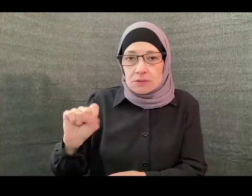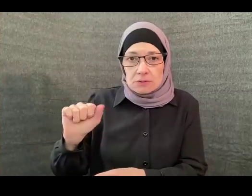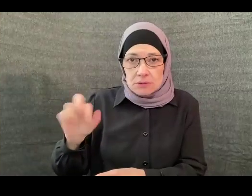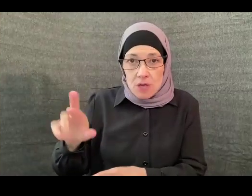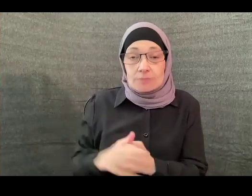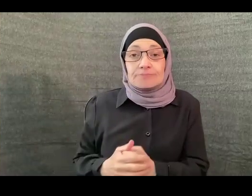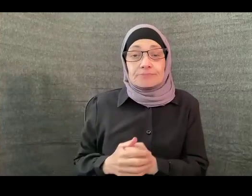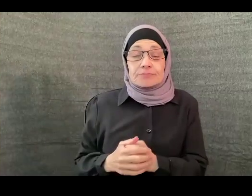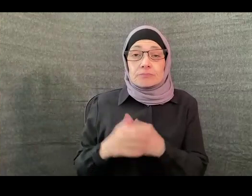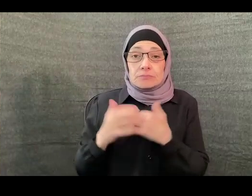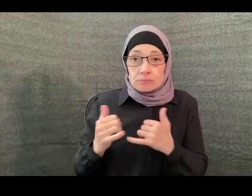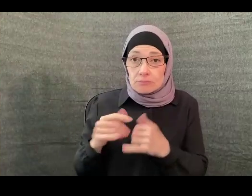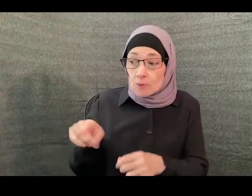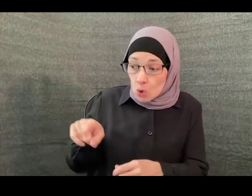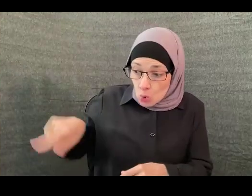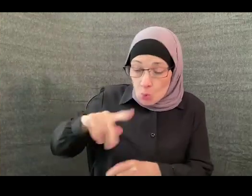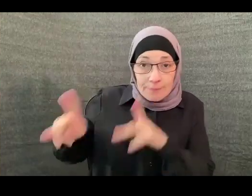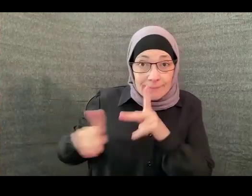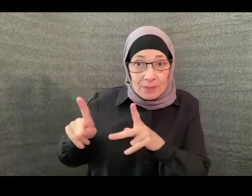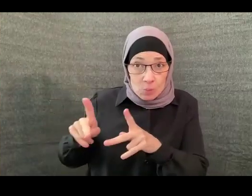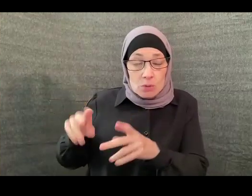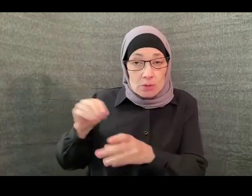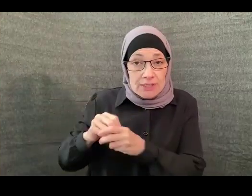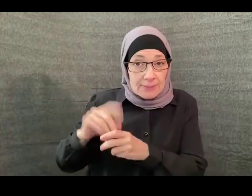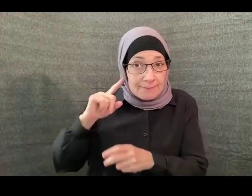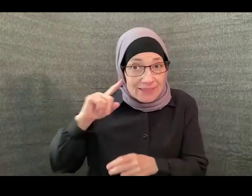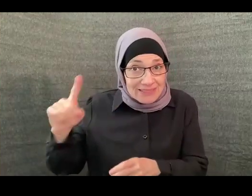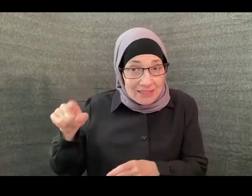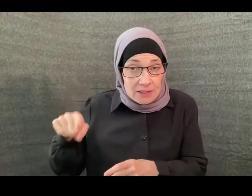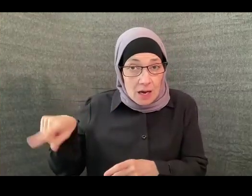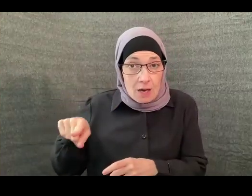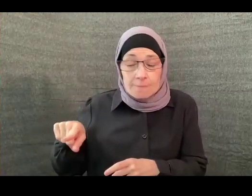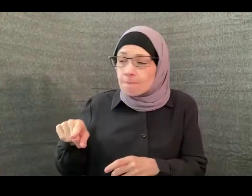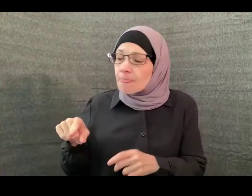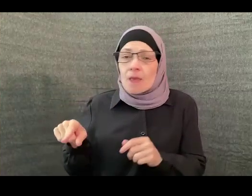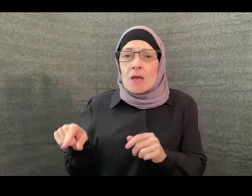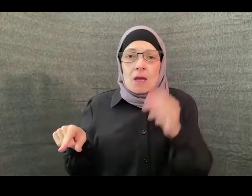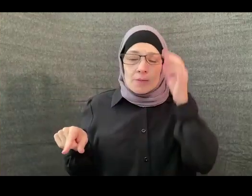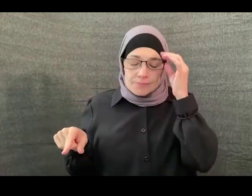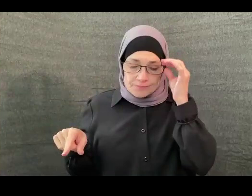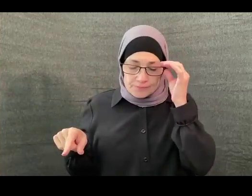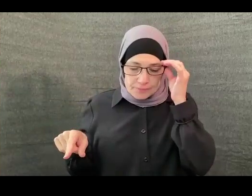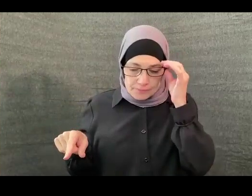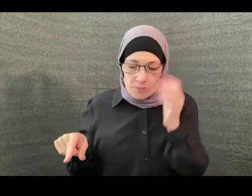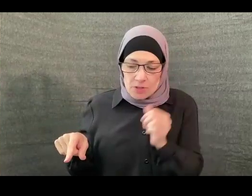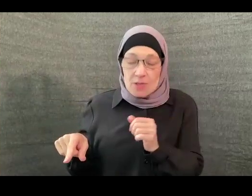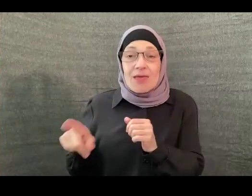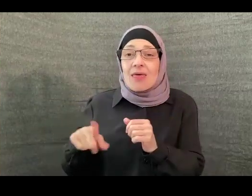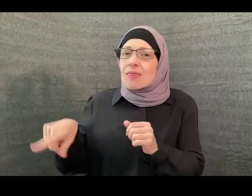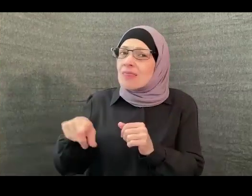they have no desire in their hearts to anything that they have been blessed with by Allah,